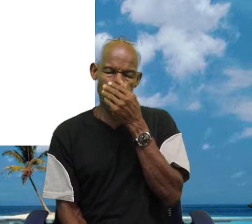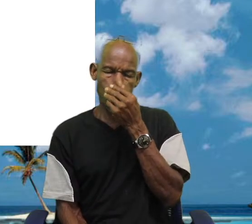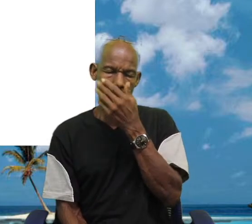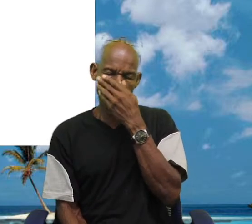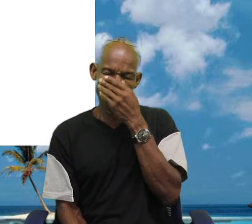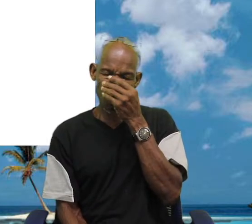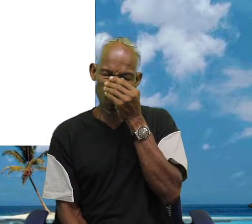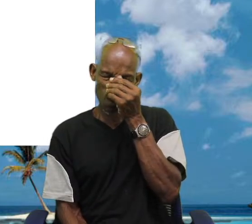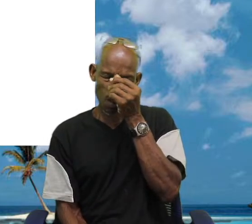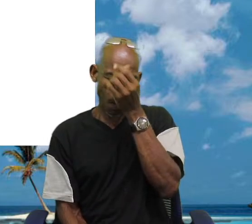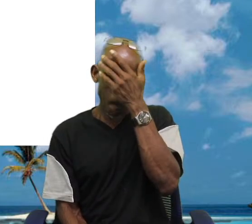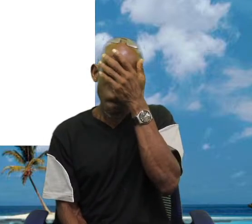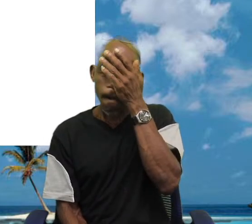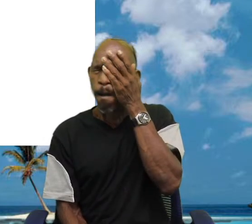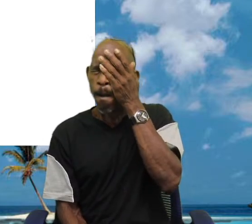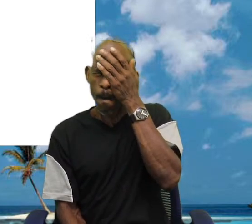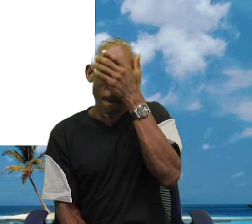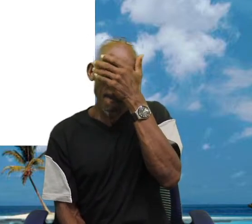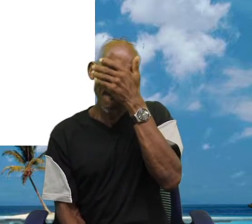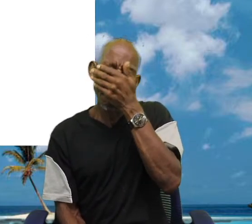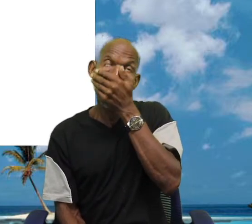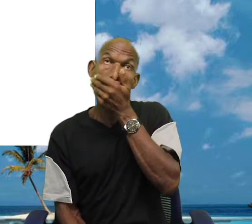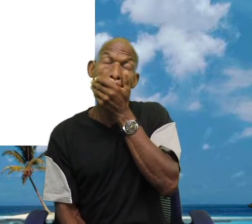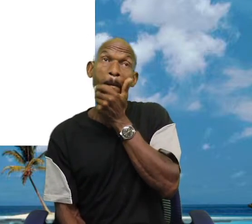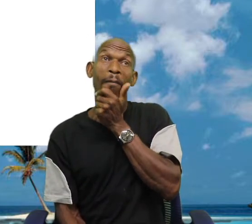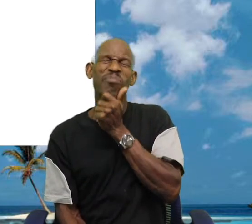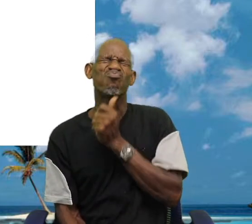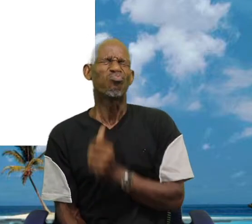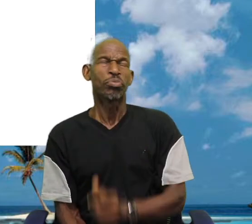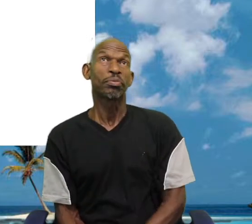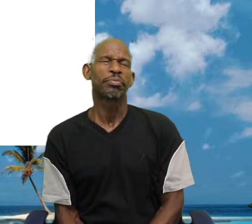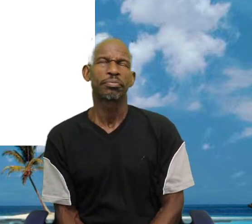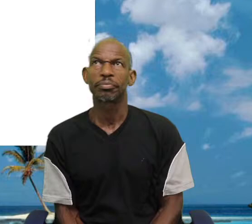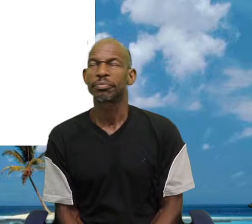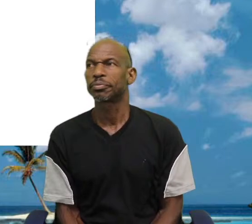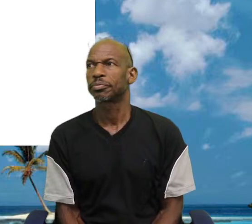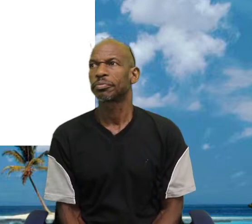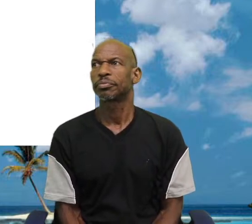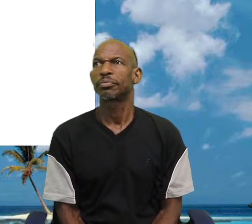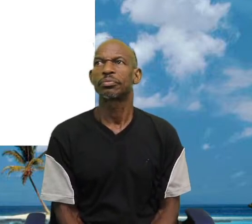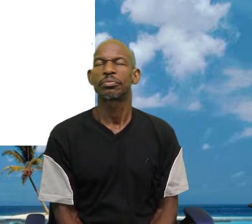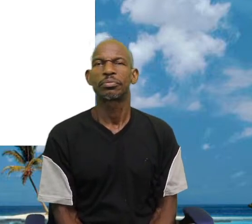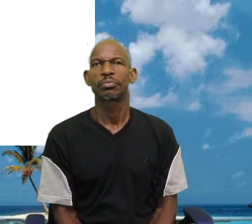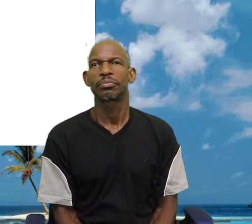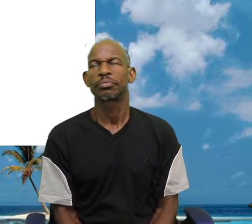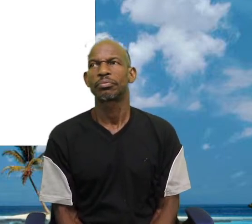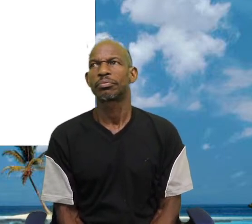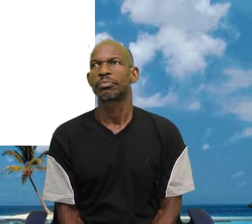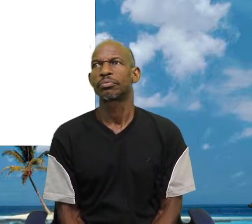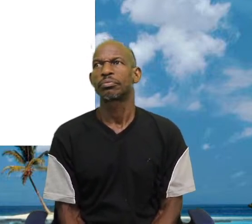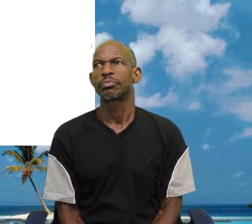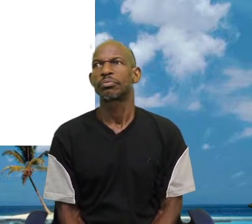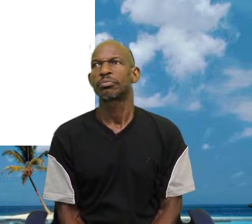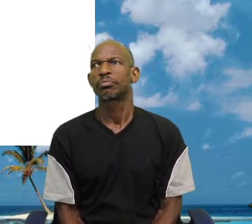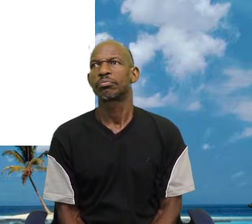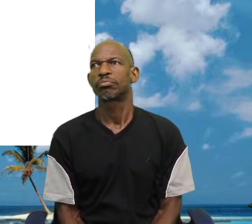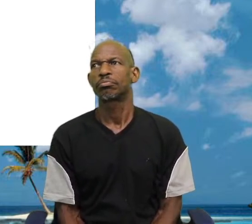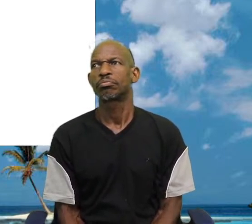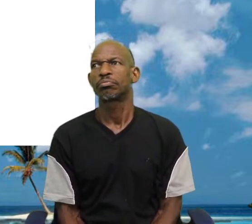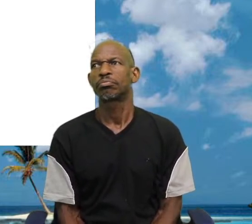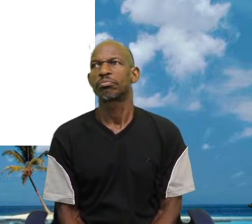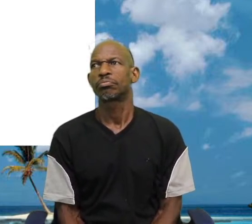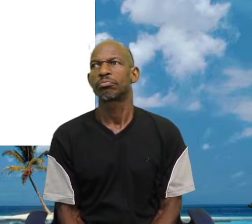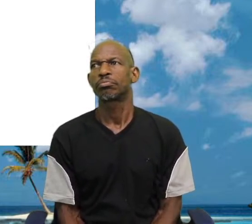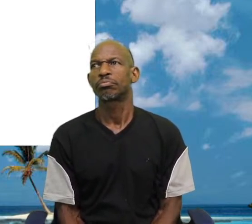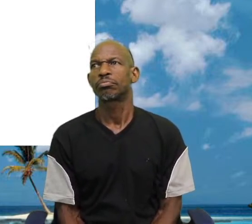There's another way I could write this sentence. I can say the church shoe is,